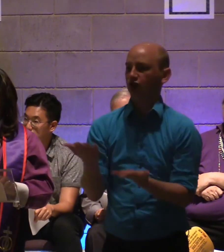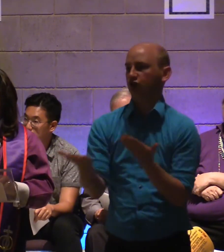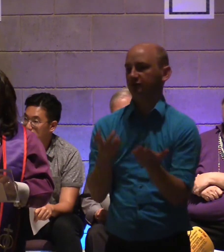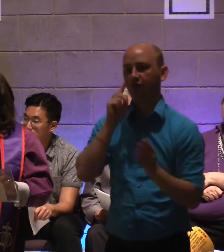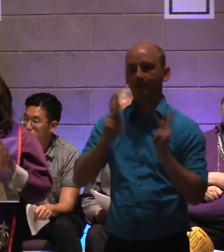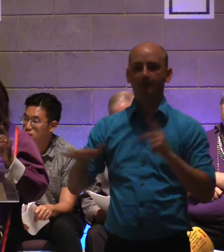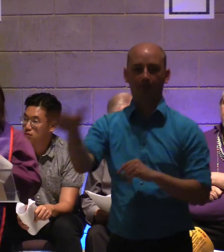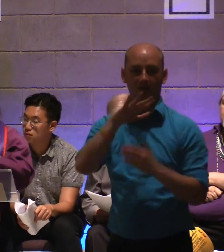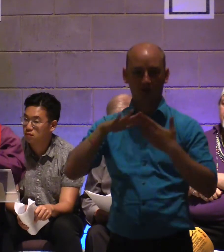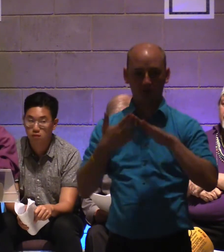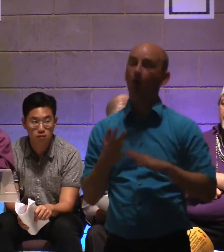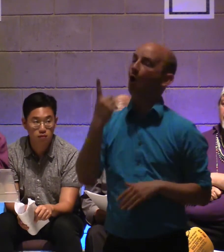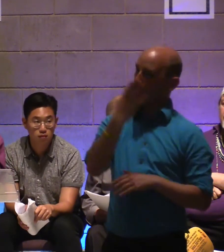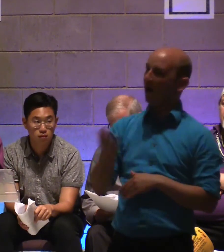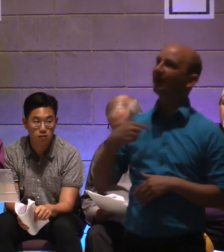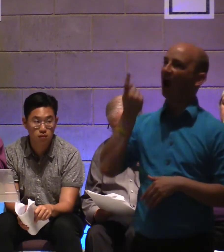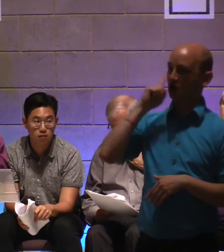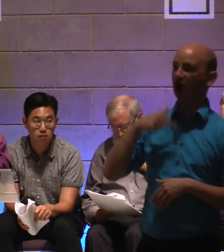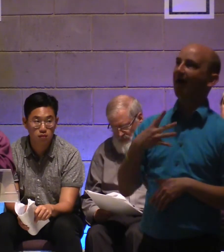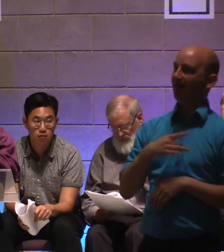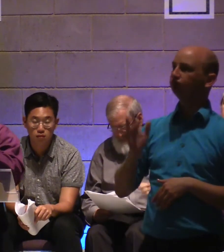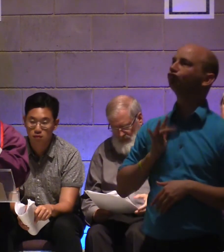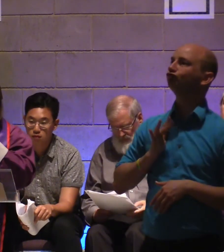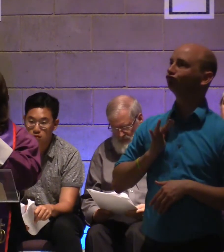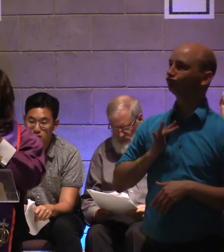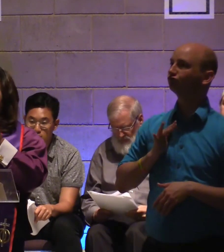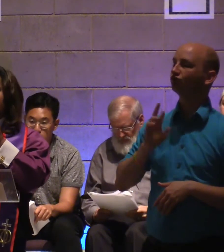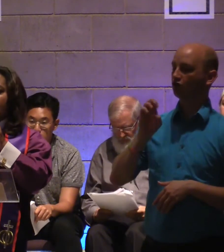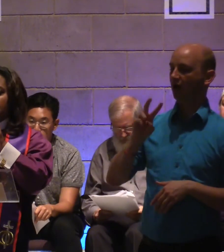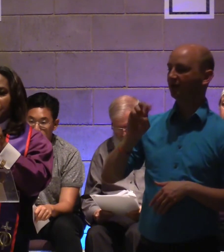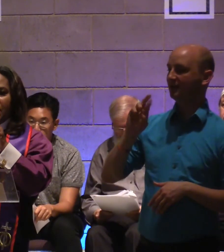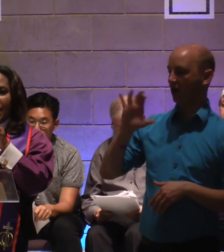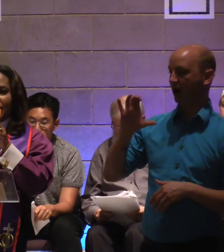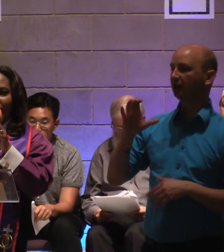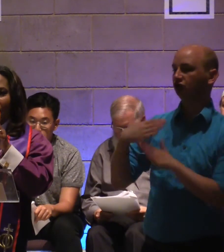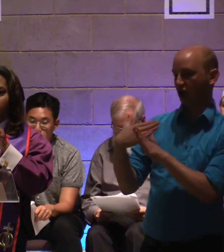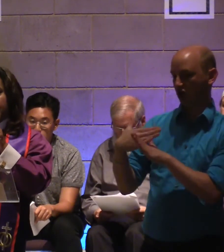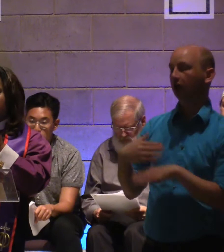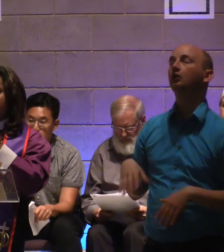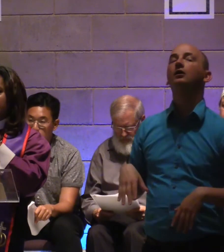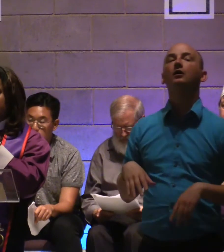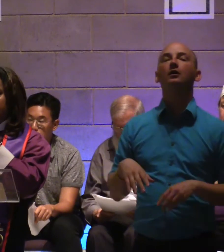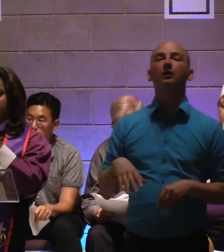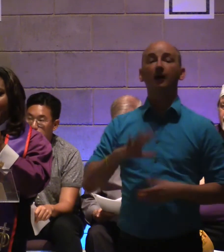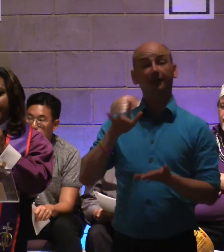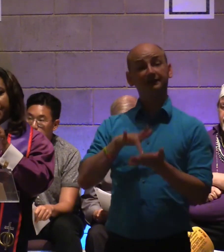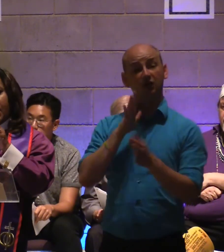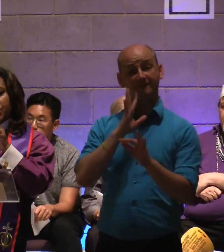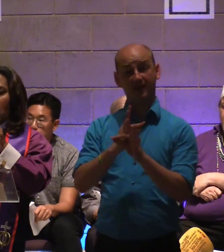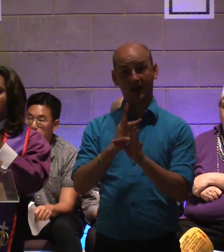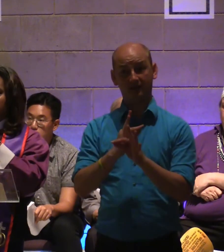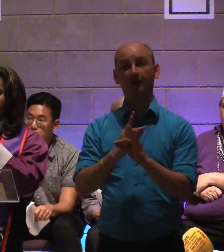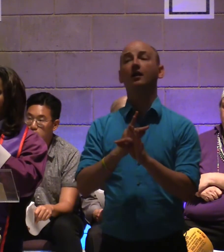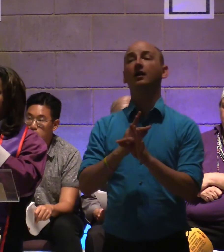the community. One thing that I heard that I did like that Reverend Eric shared with me is that also the Center of Faith